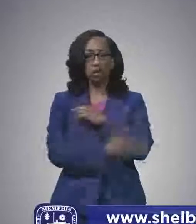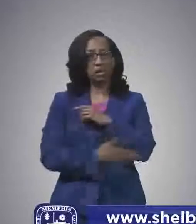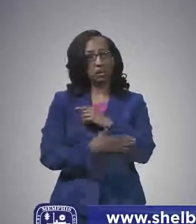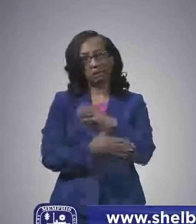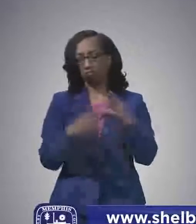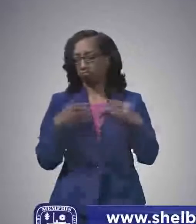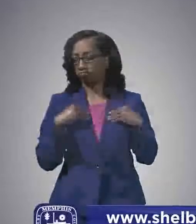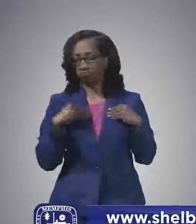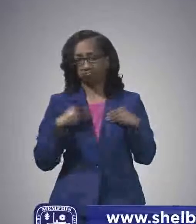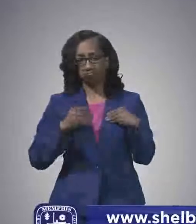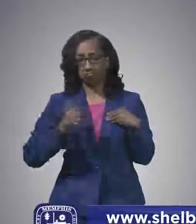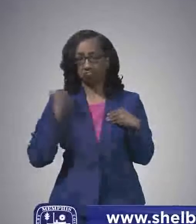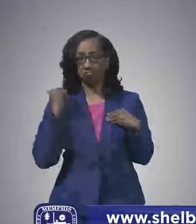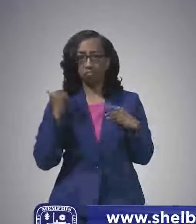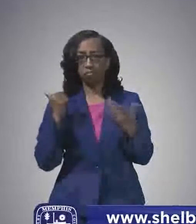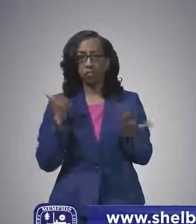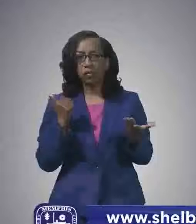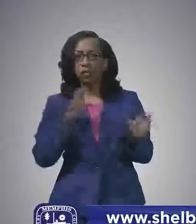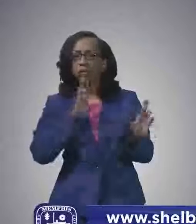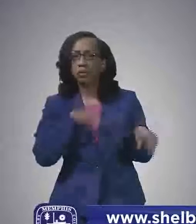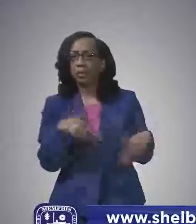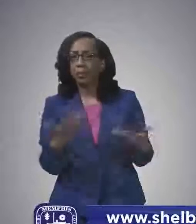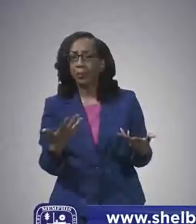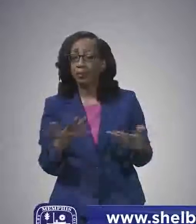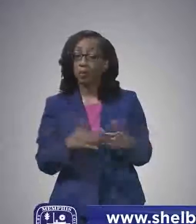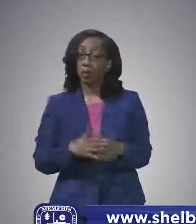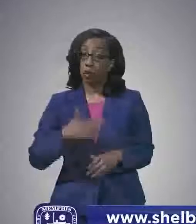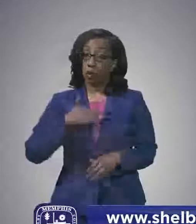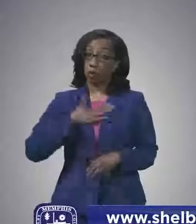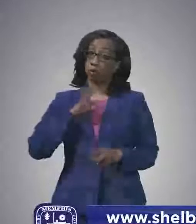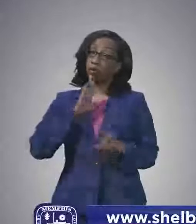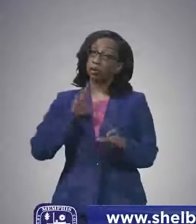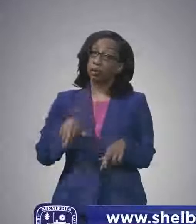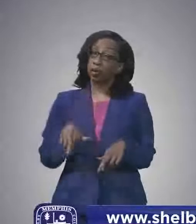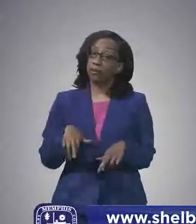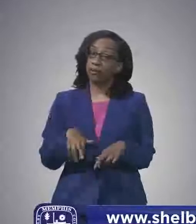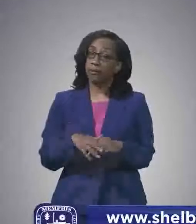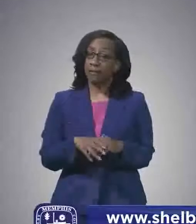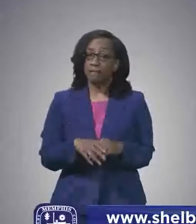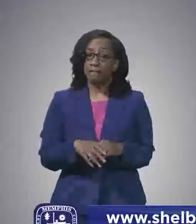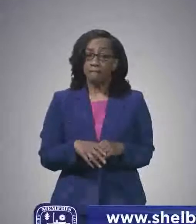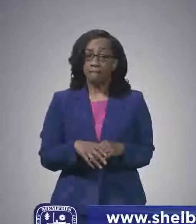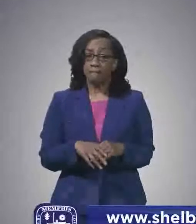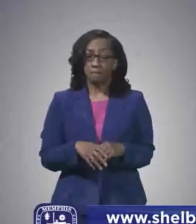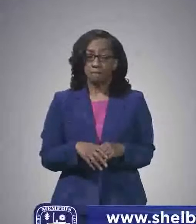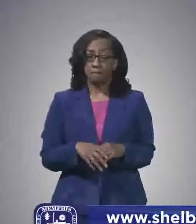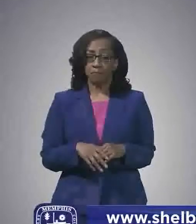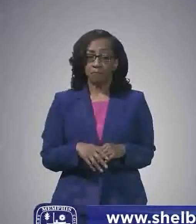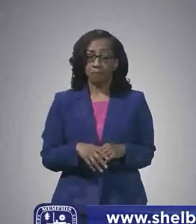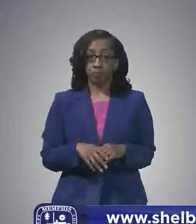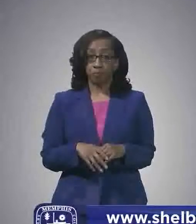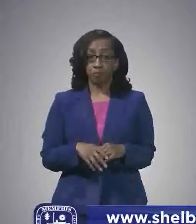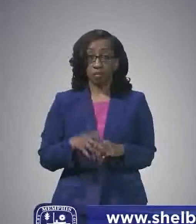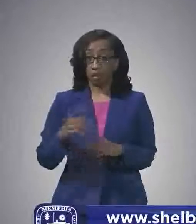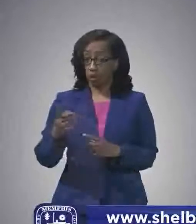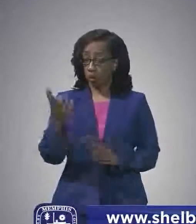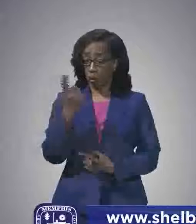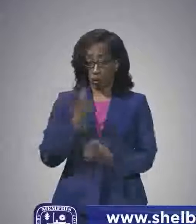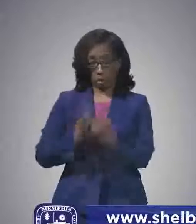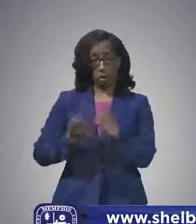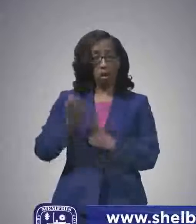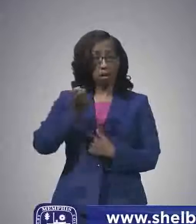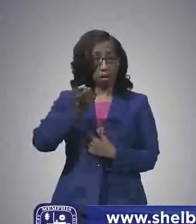that? So my response to that is, I understand the questions.